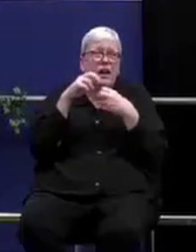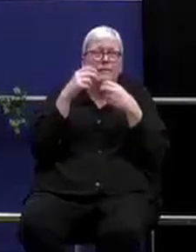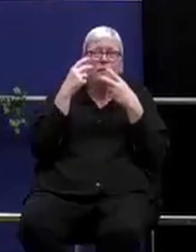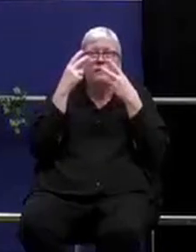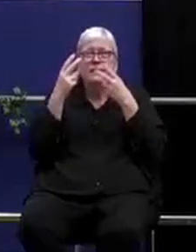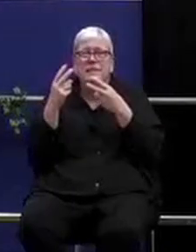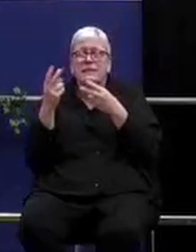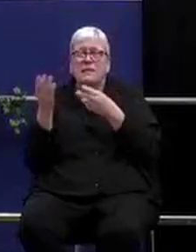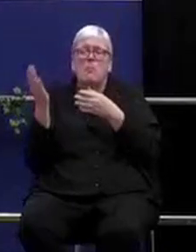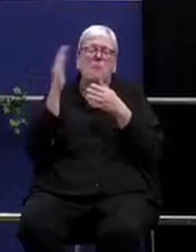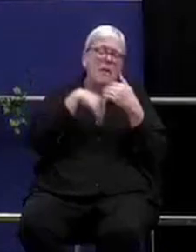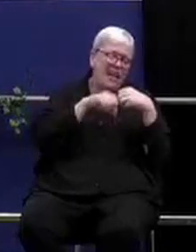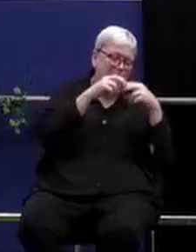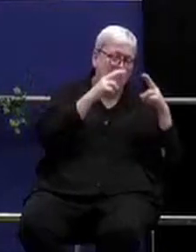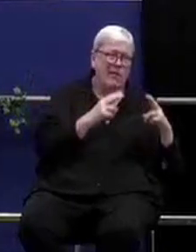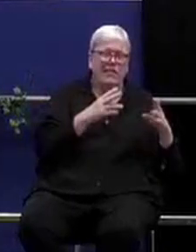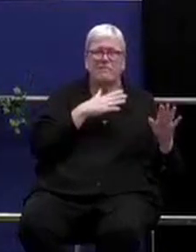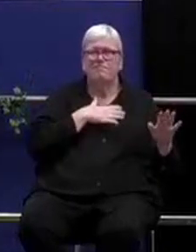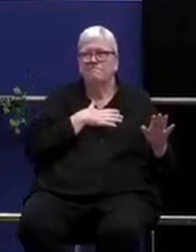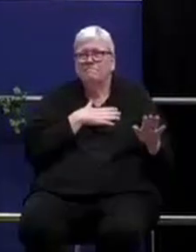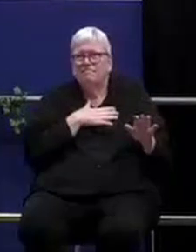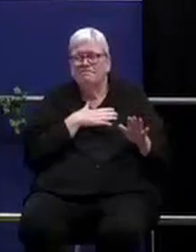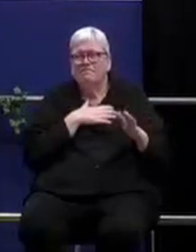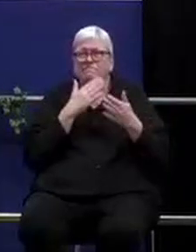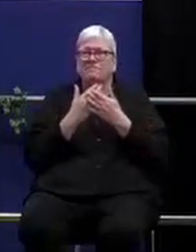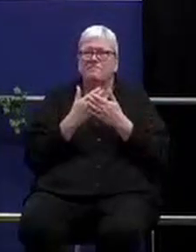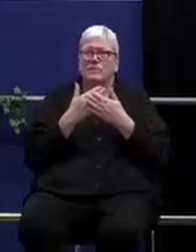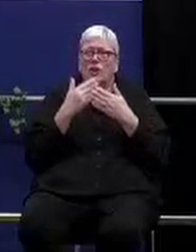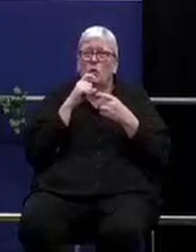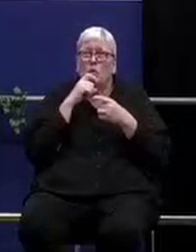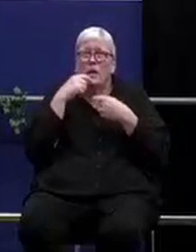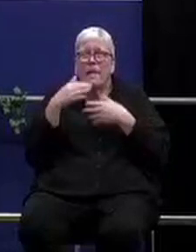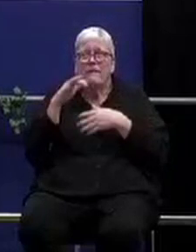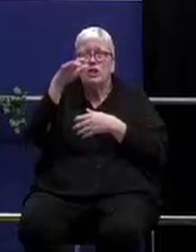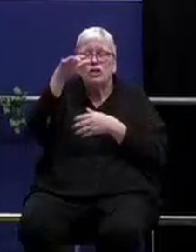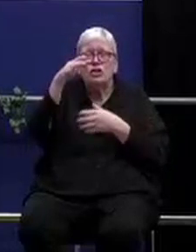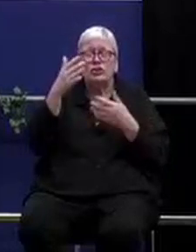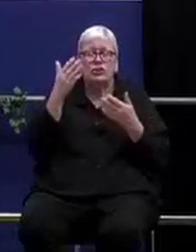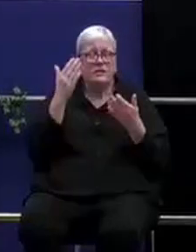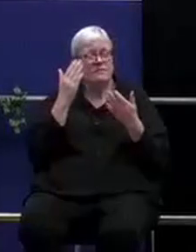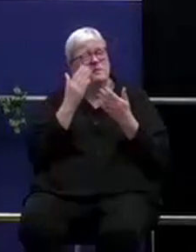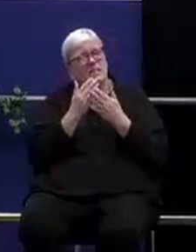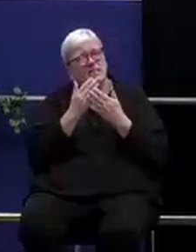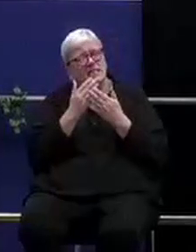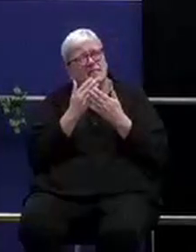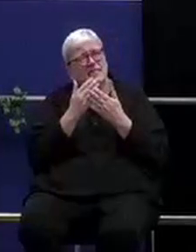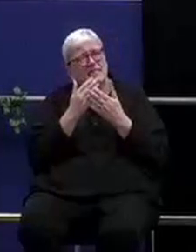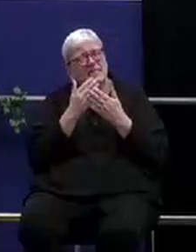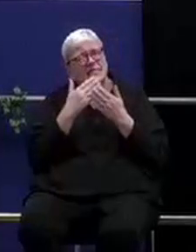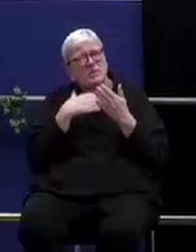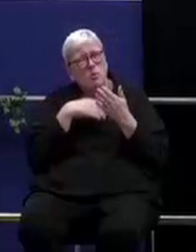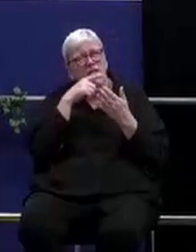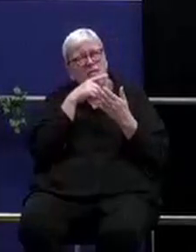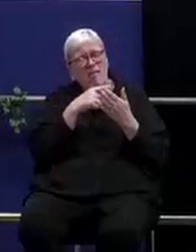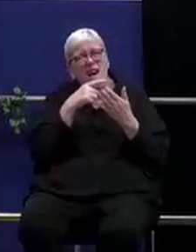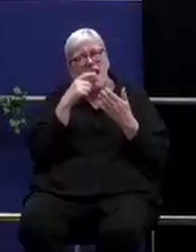realize that actually you are still back in a bunker, and it makes you think about the people you've left behind. And I thought there was quite a nice nuance to doing